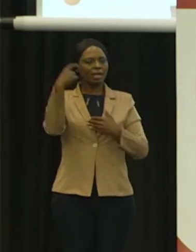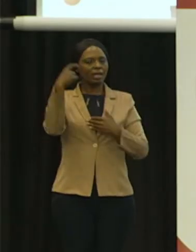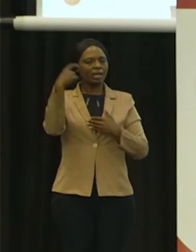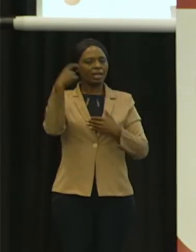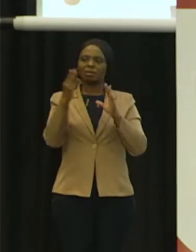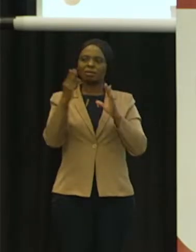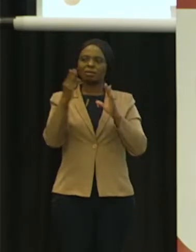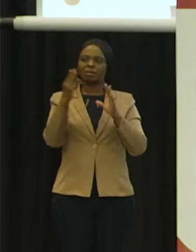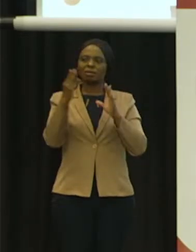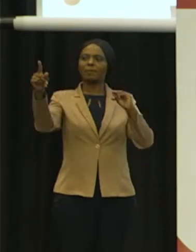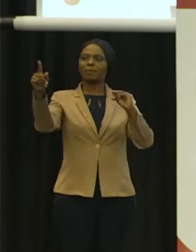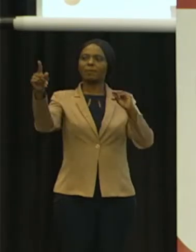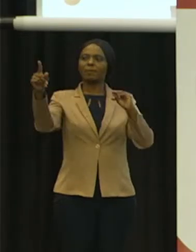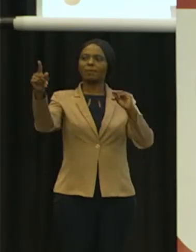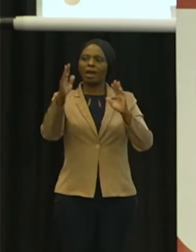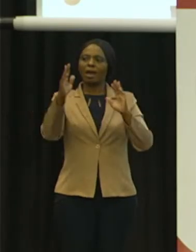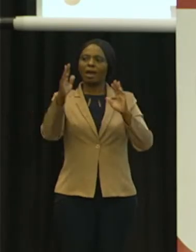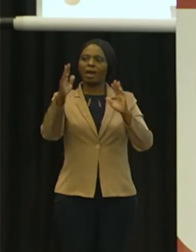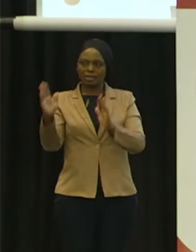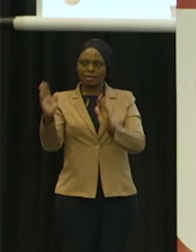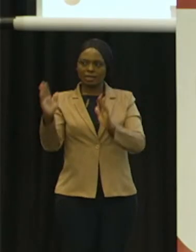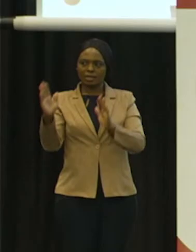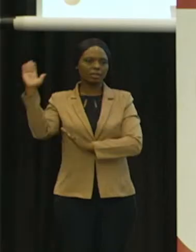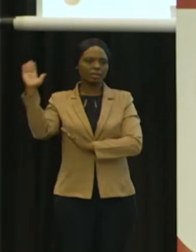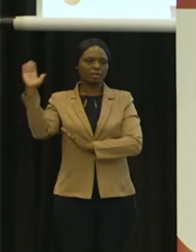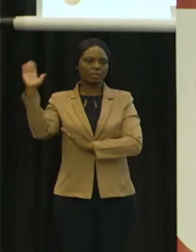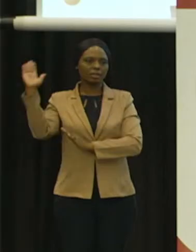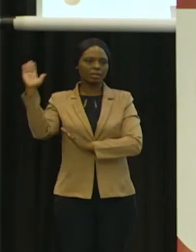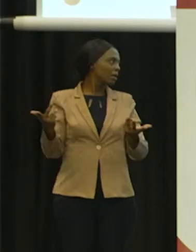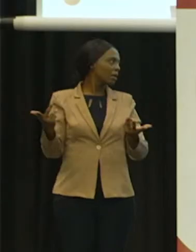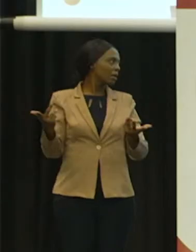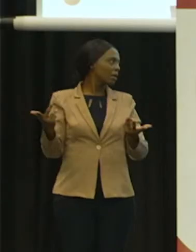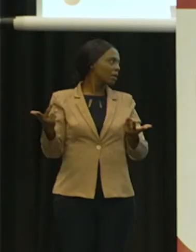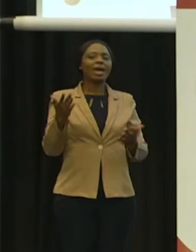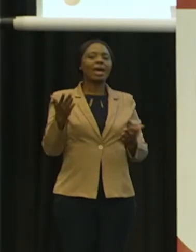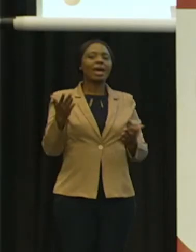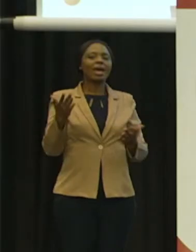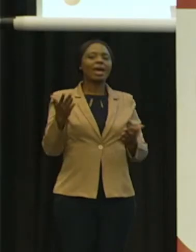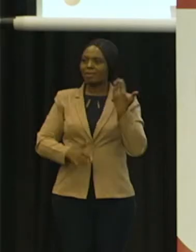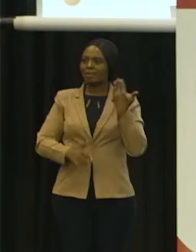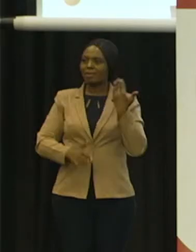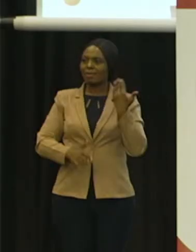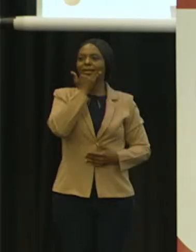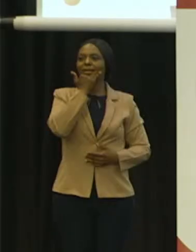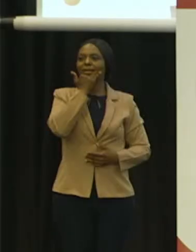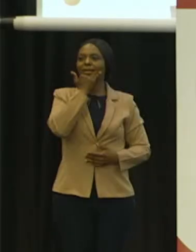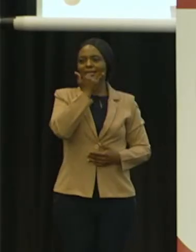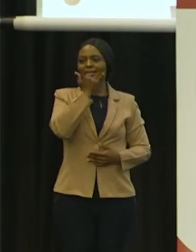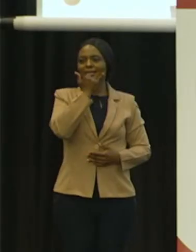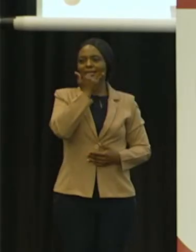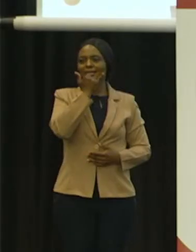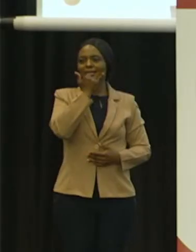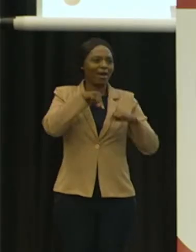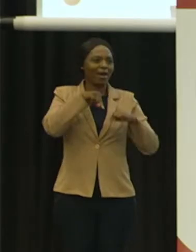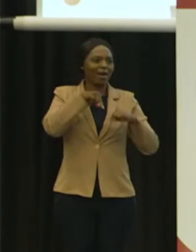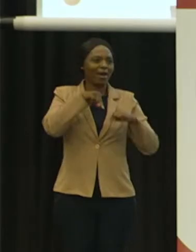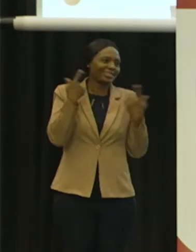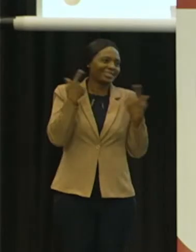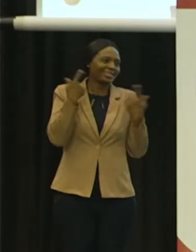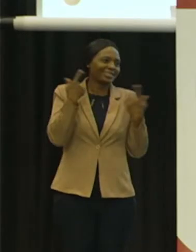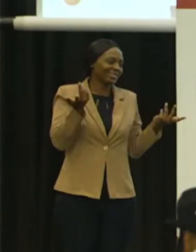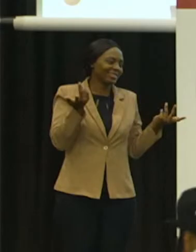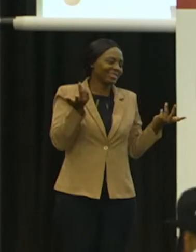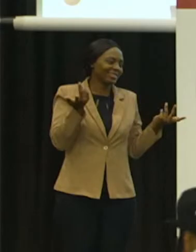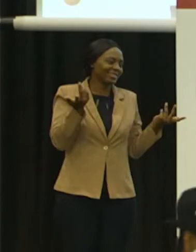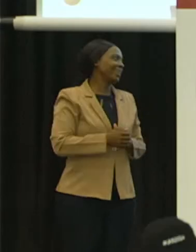the arrangements, but you're not excused. There is a happy ending for at least one of us,